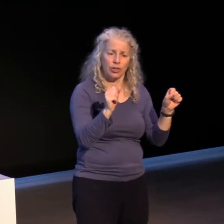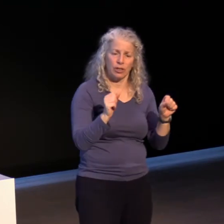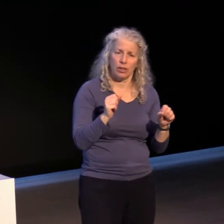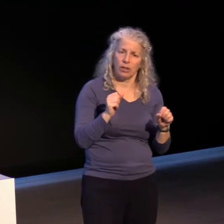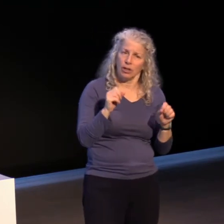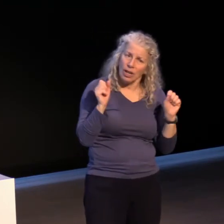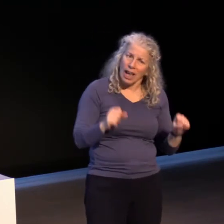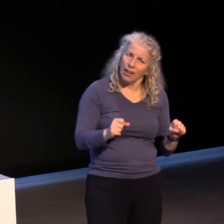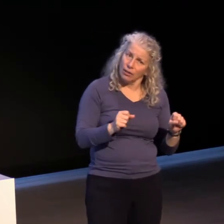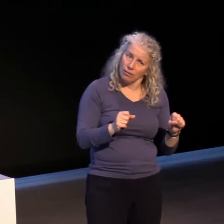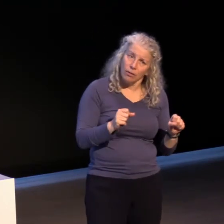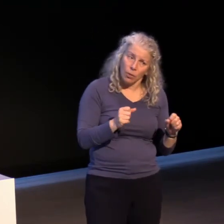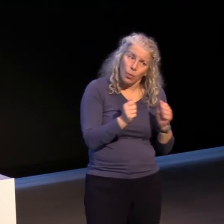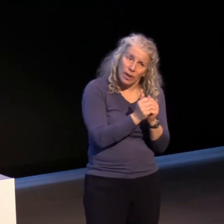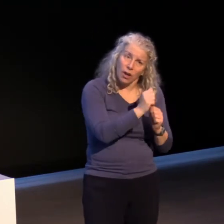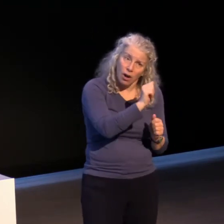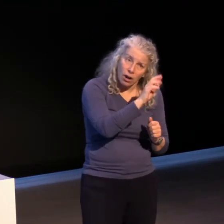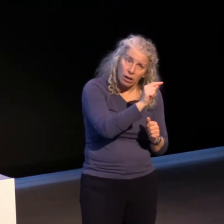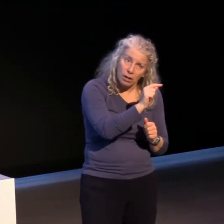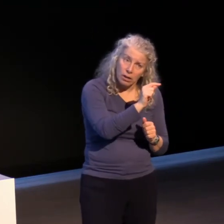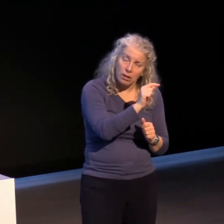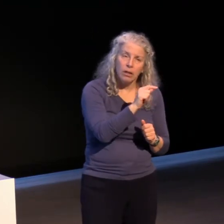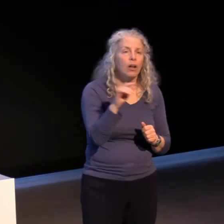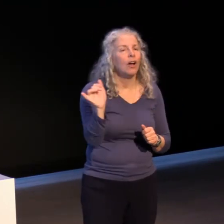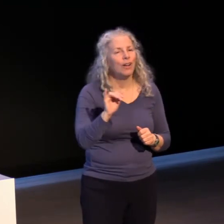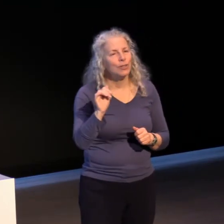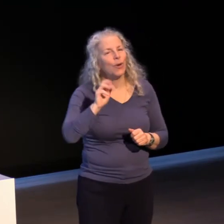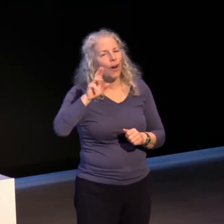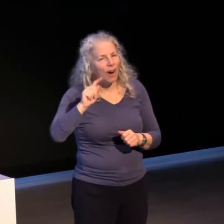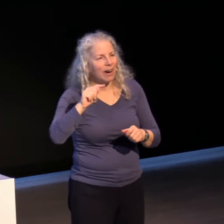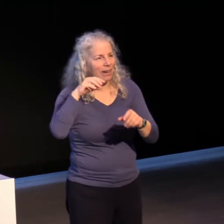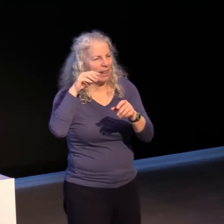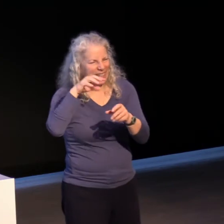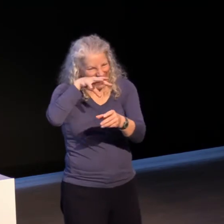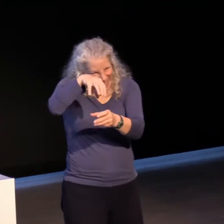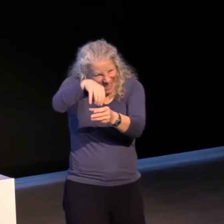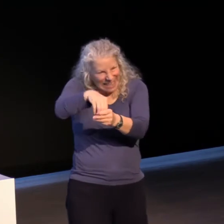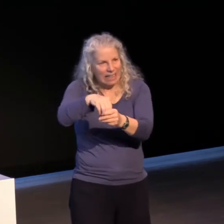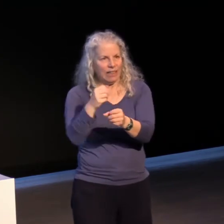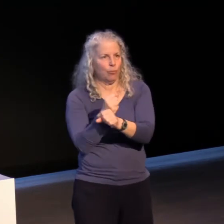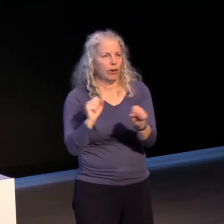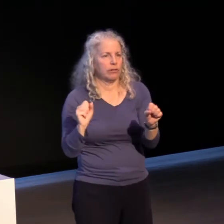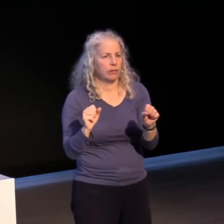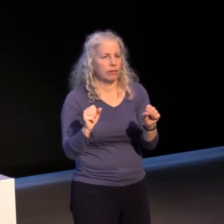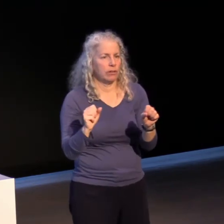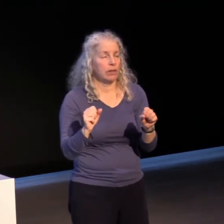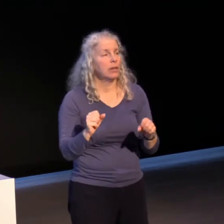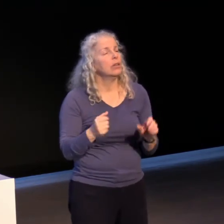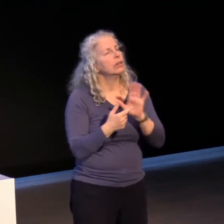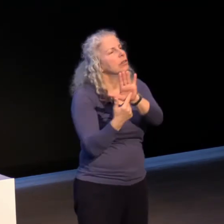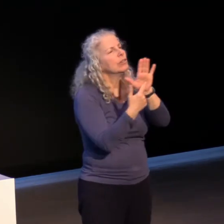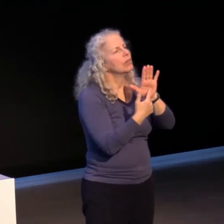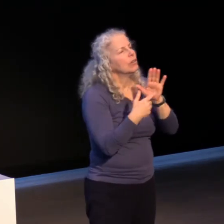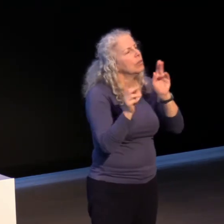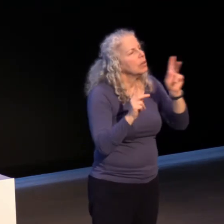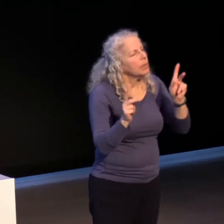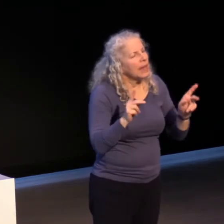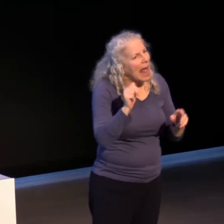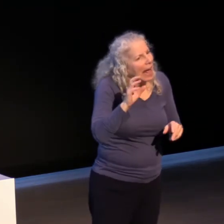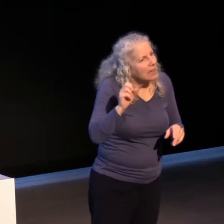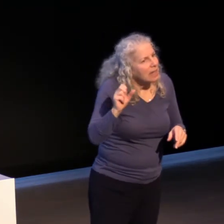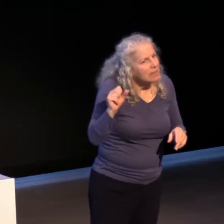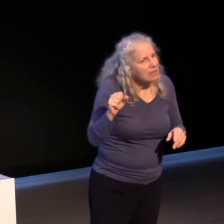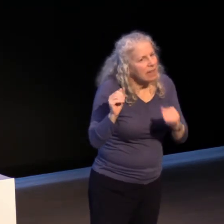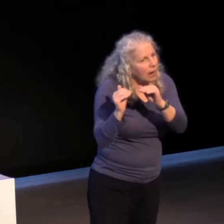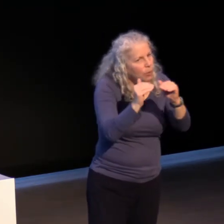can also find art in liberation. Through art and access to art, an